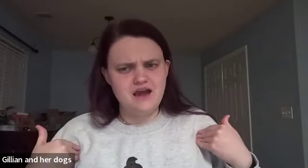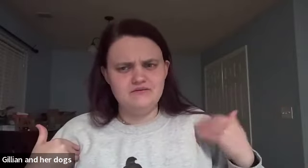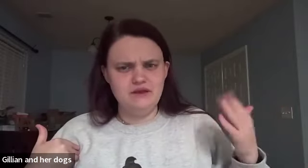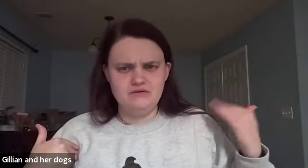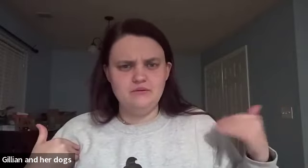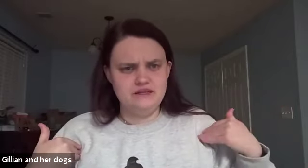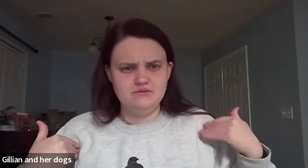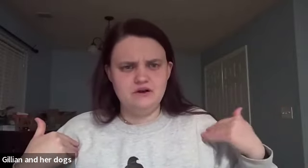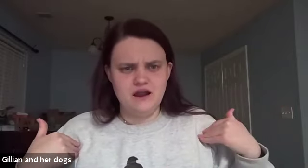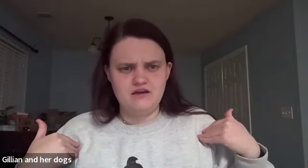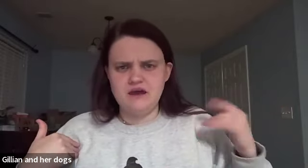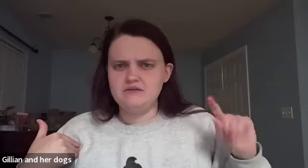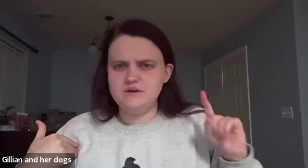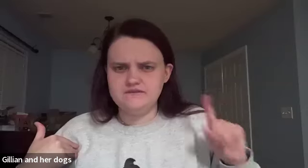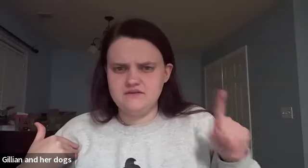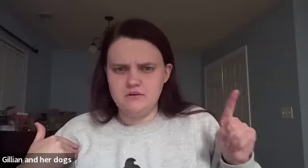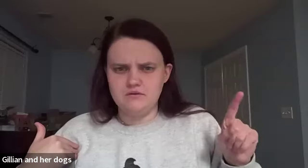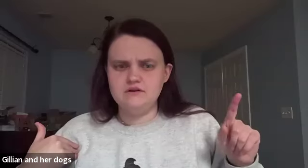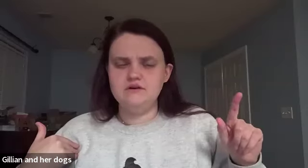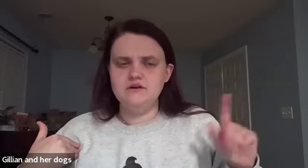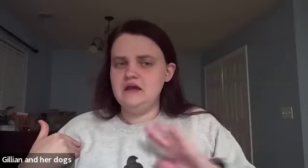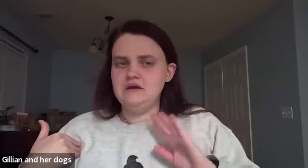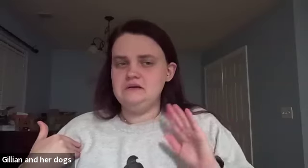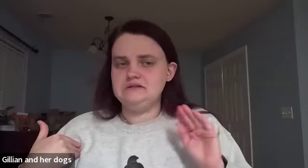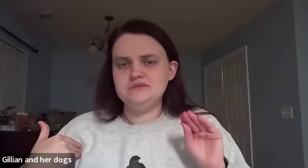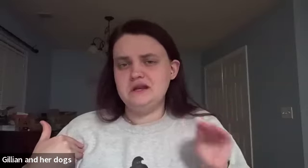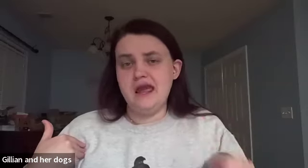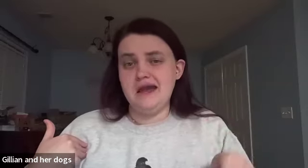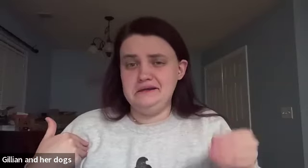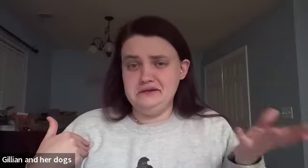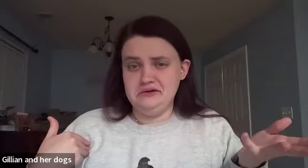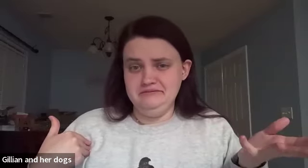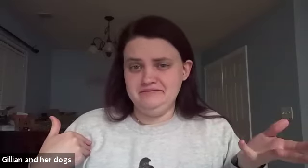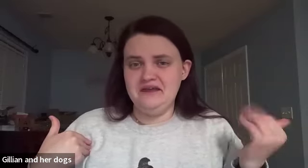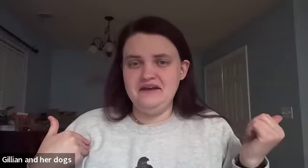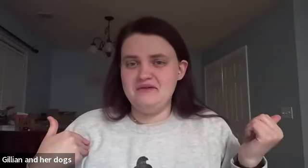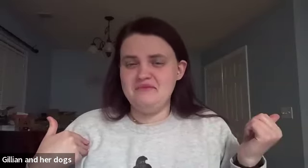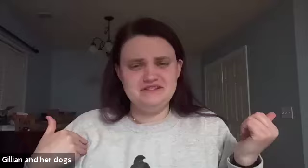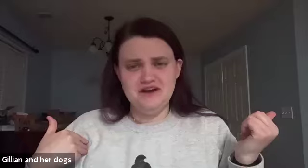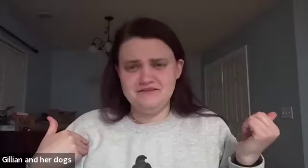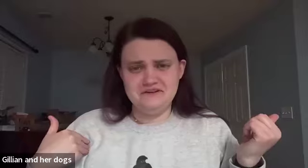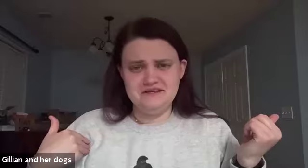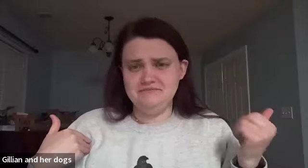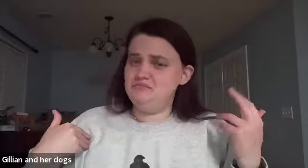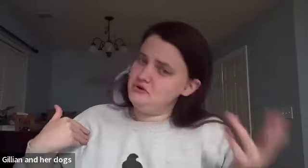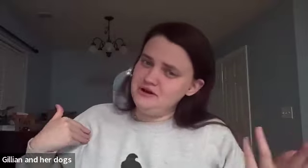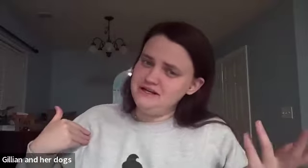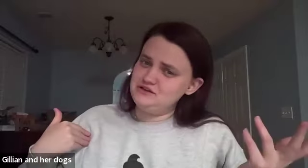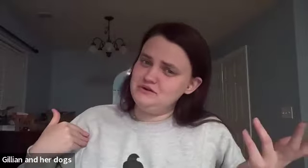half, like we do our half, but I don't think we've done that one. So I'm just gonna add it here. I know it's not a feeling, but it's a good one